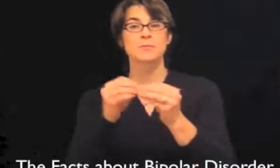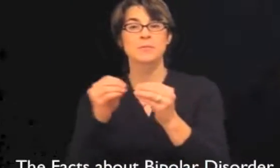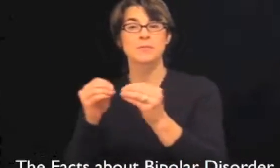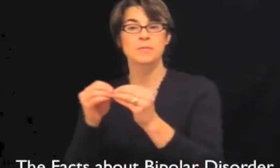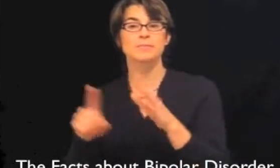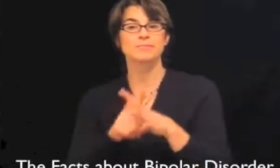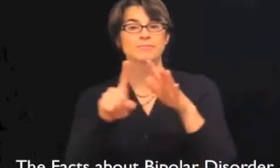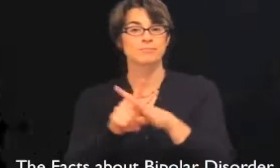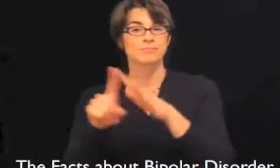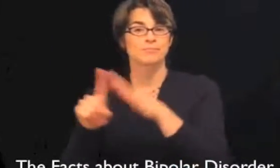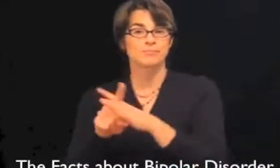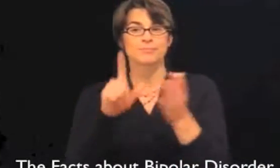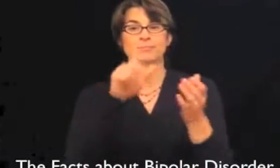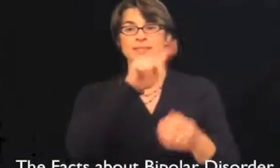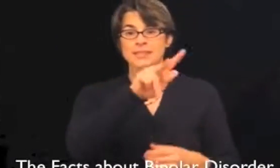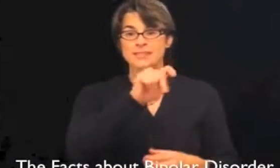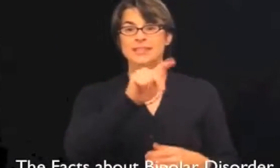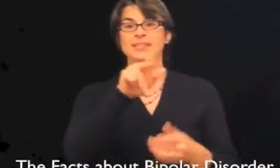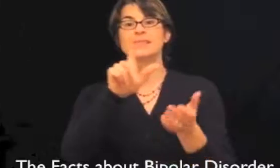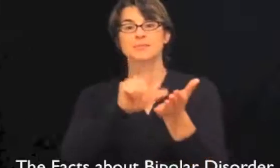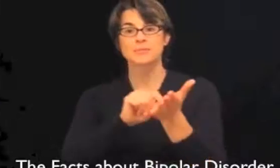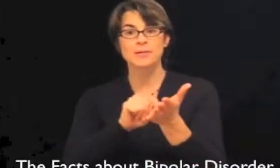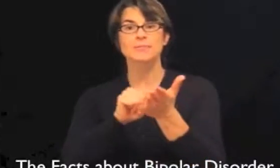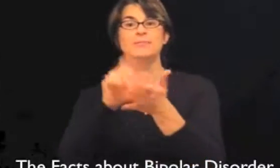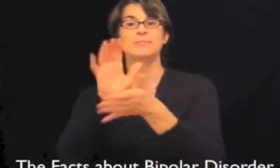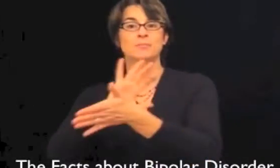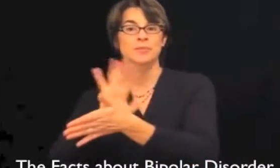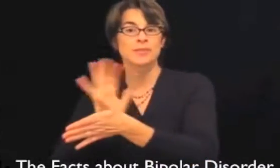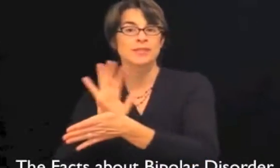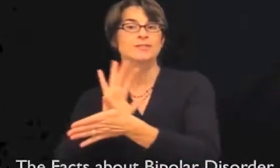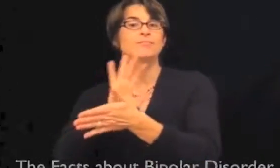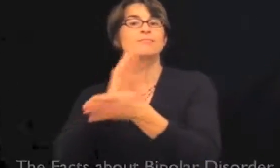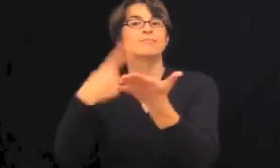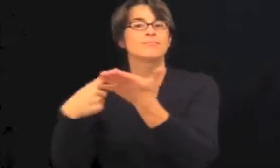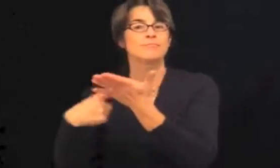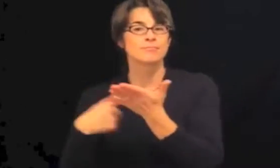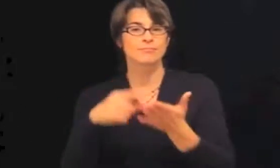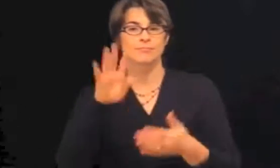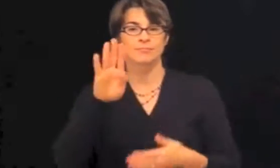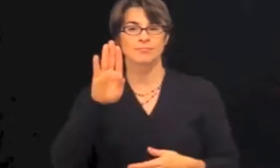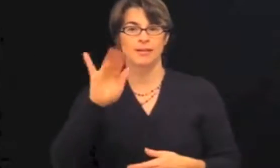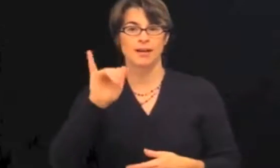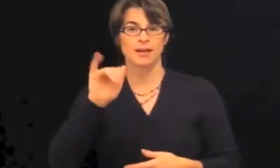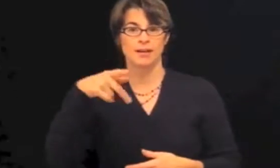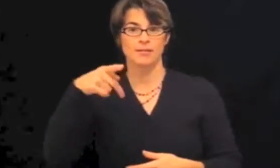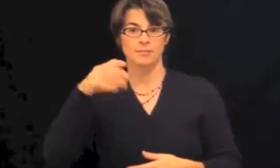I am recognizing more and more the appearance on TV, newspapers, and movies, the discussion